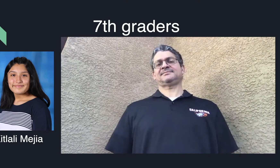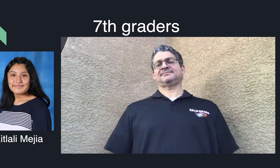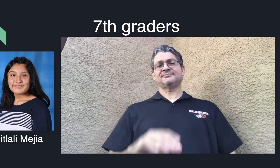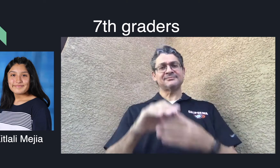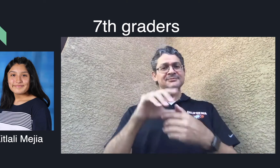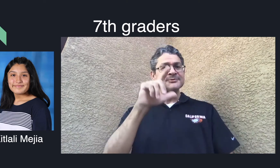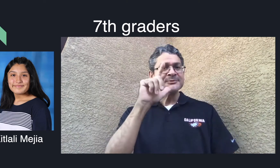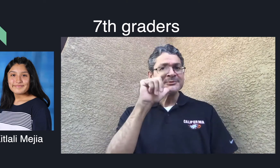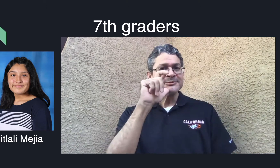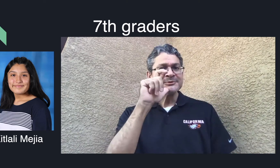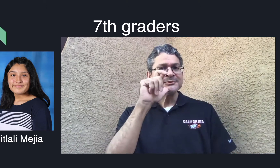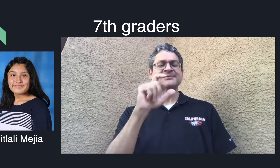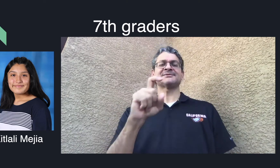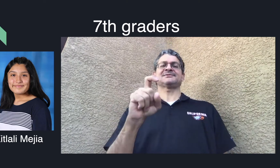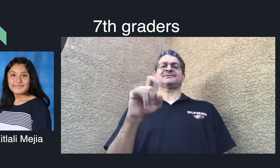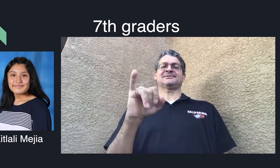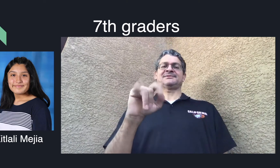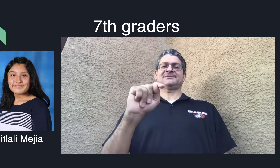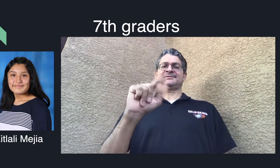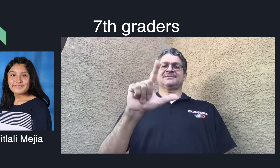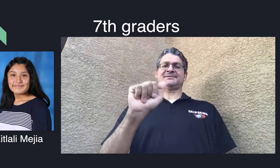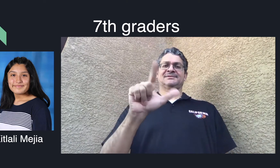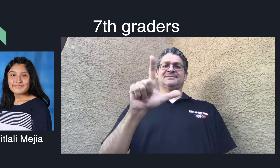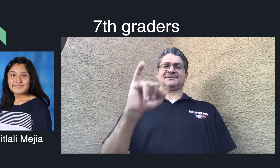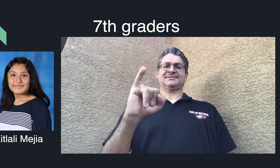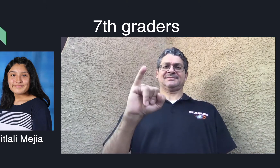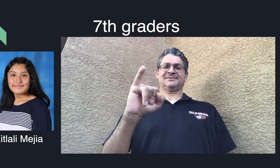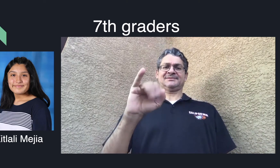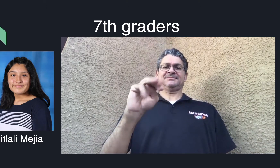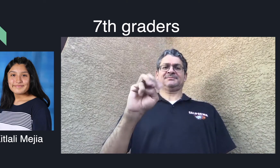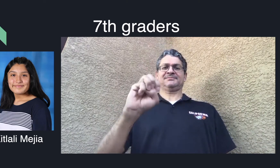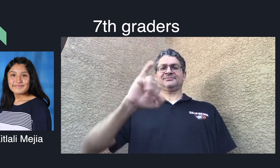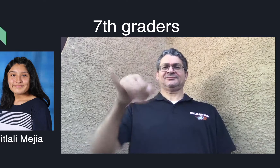friendly. Who is this?